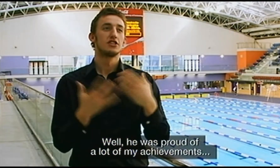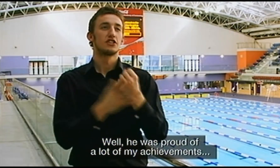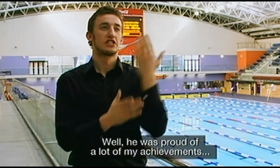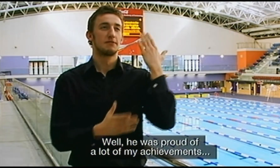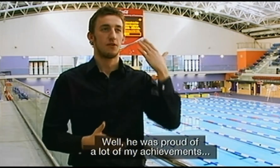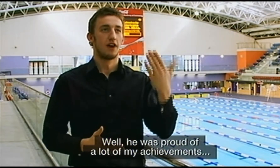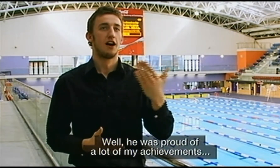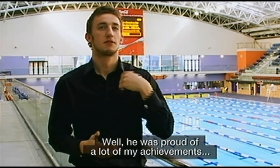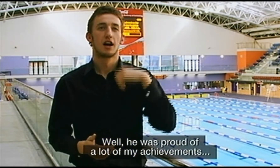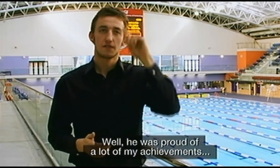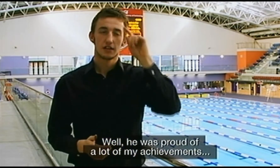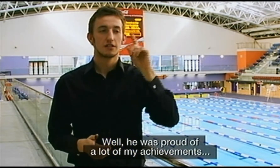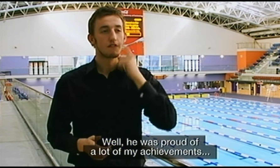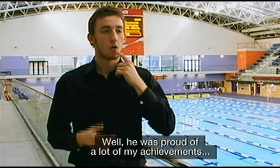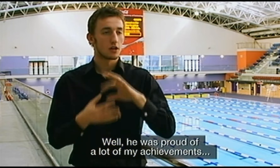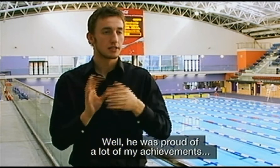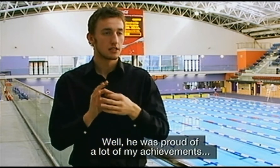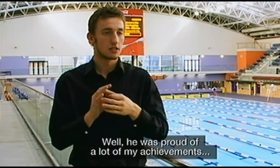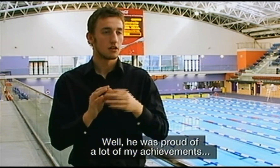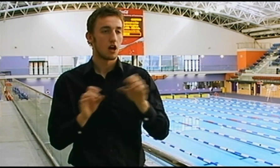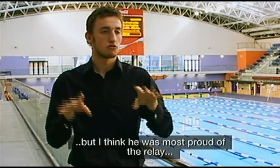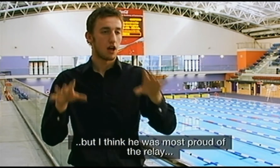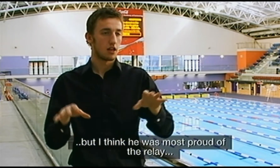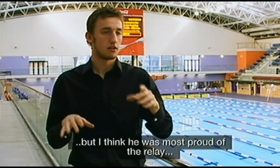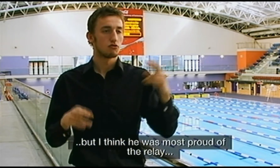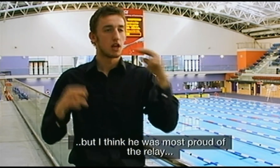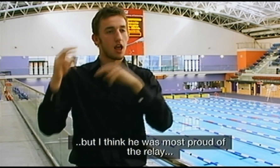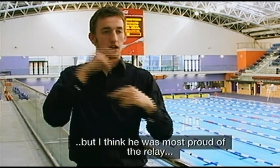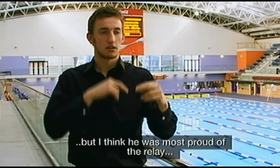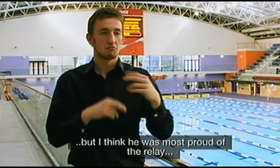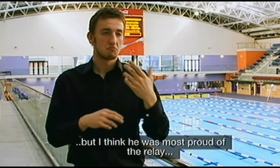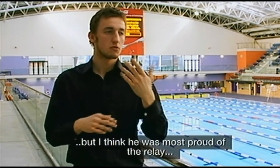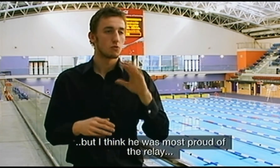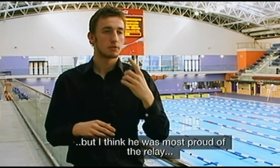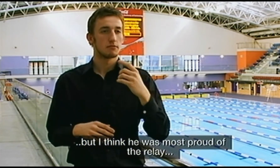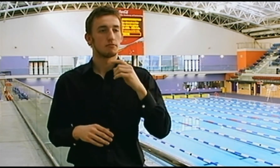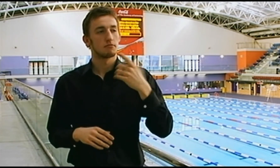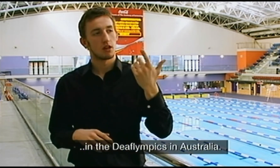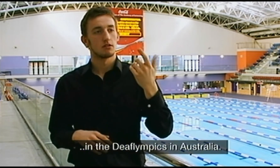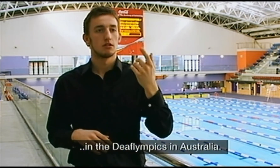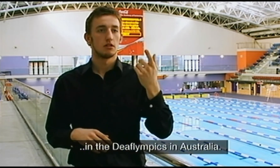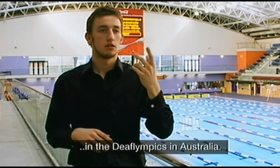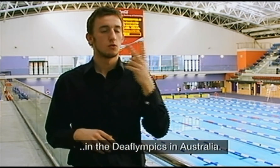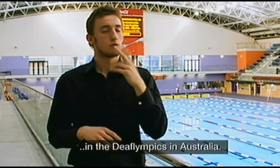Well, he was proud of a lot of my achievements, but I think he was most proud of the relay in the Deaf Olympics in